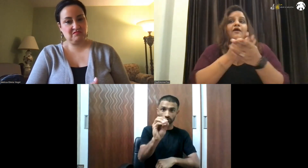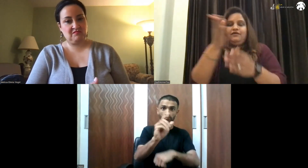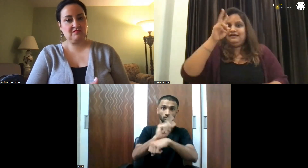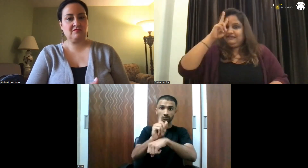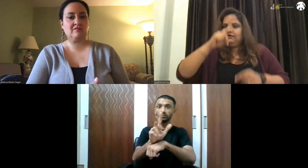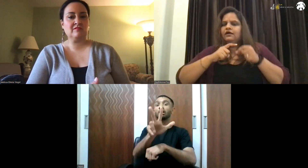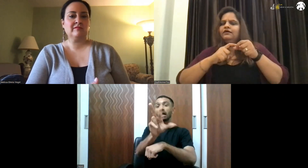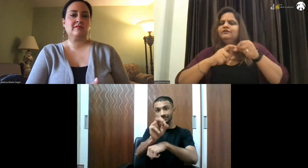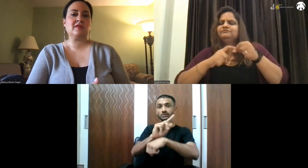So